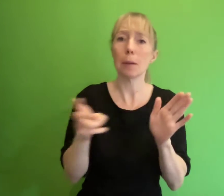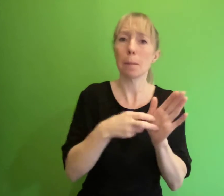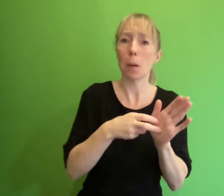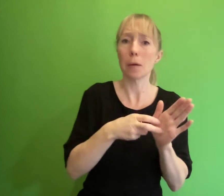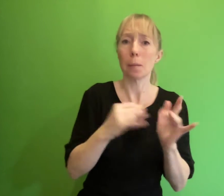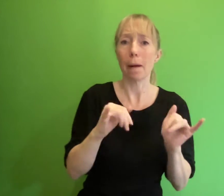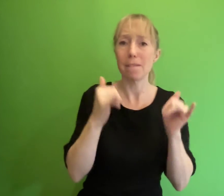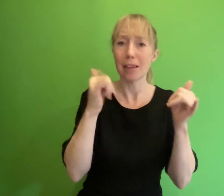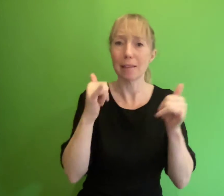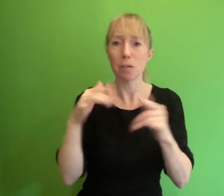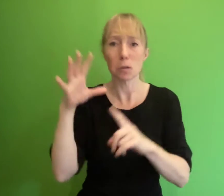venues.